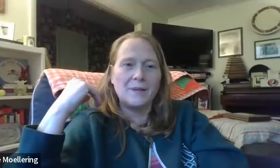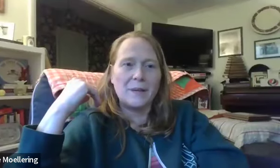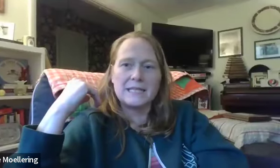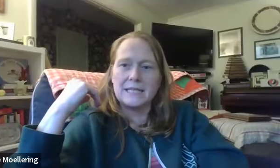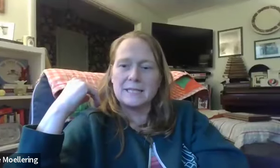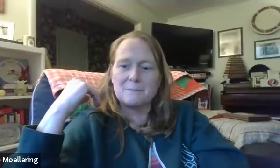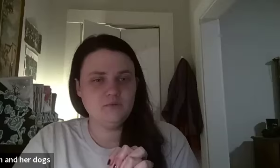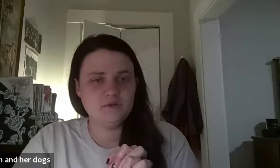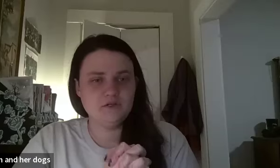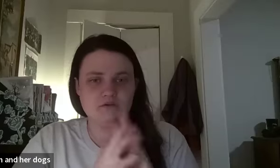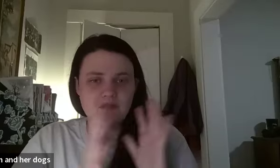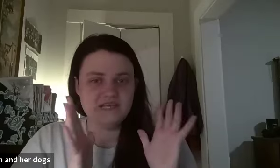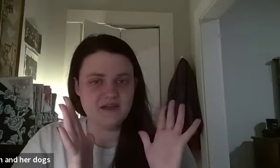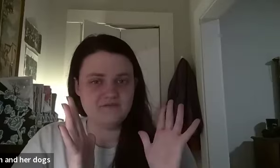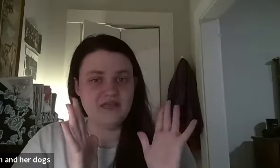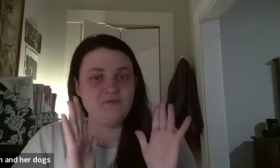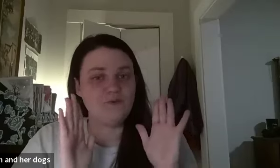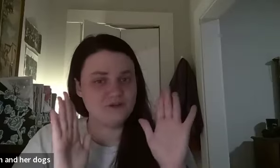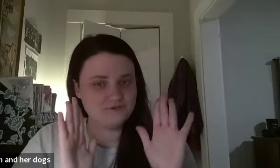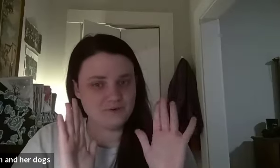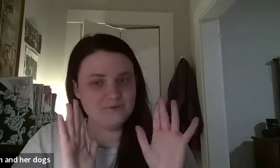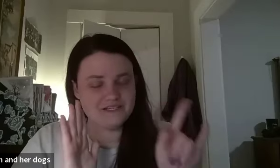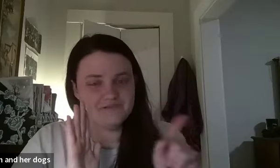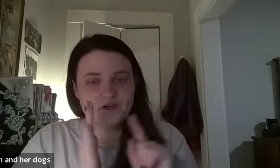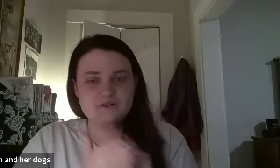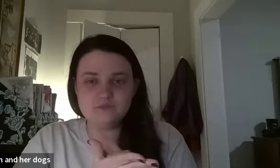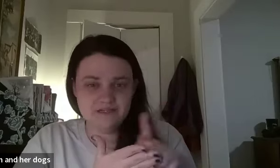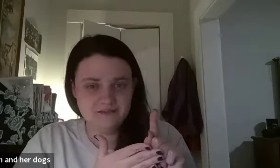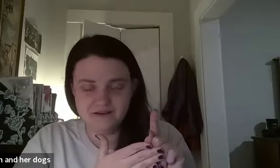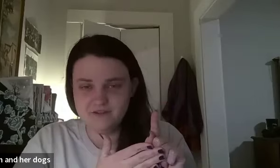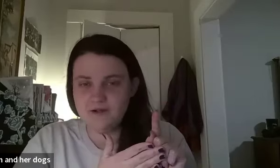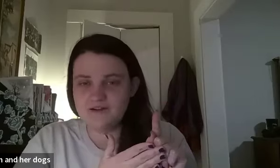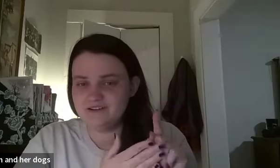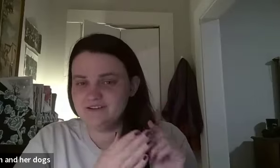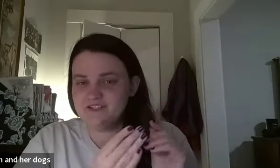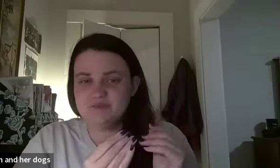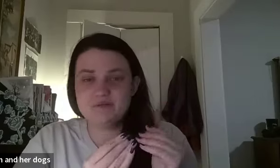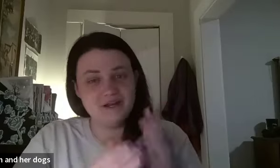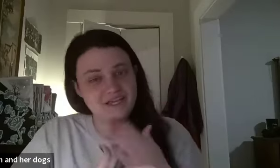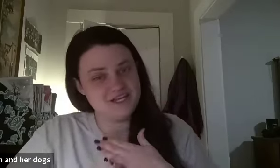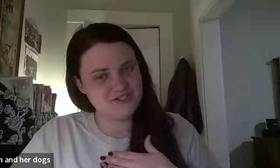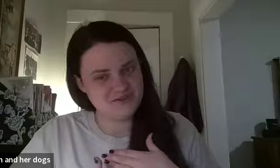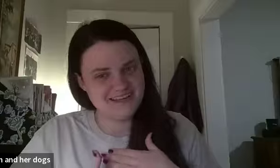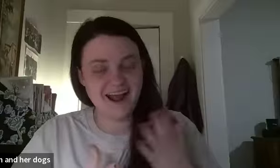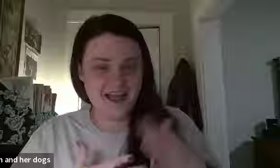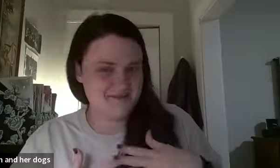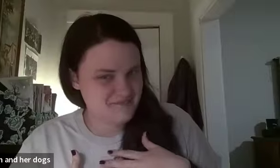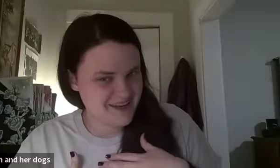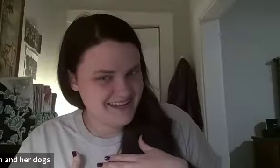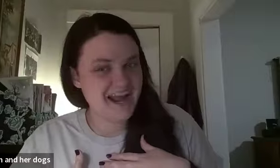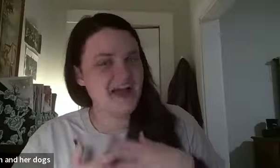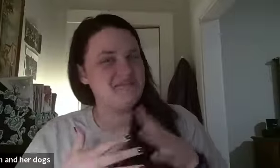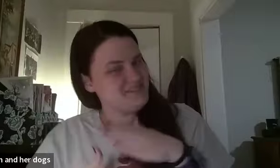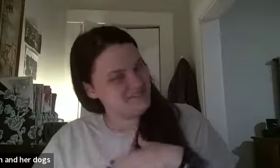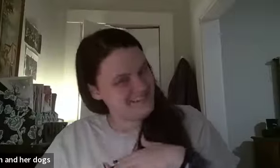alrighty. Well, Makes I sense. hope you guys have a wonderful rest of y'all's week. And if y'all are on your spring break, enjoy it. I am on mine and I'm enjoying